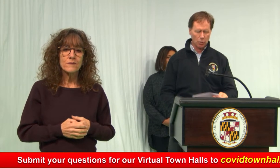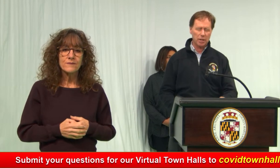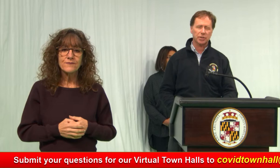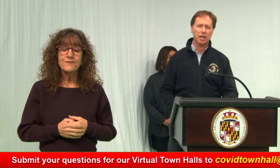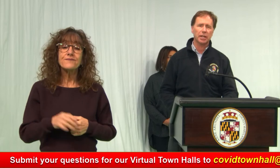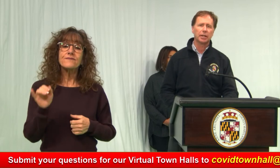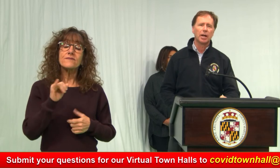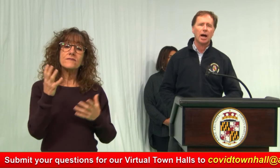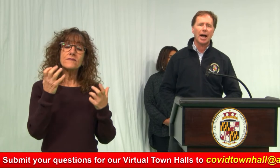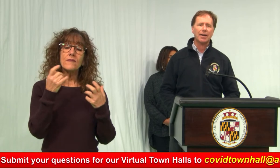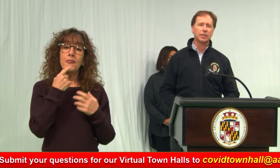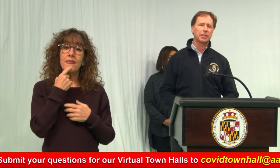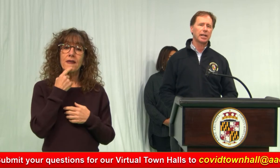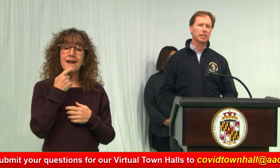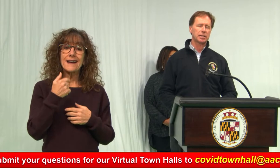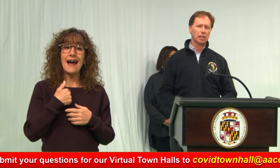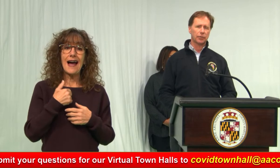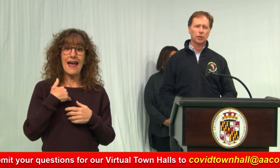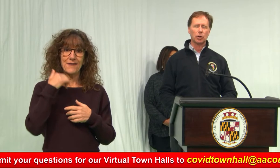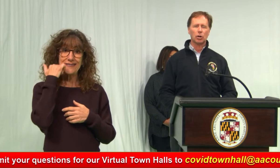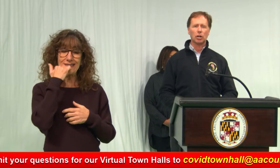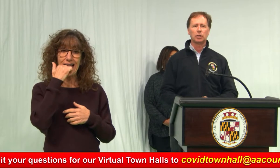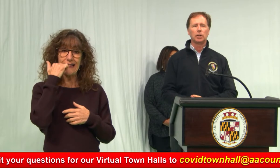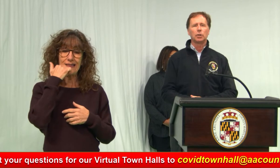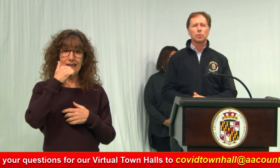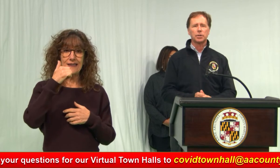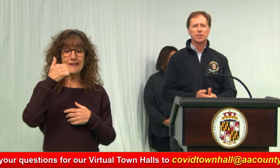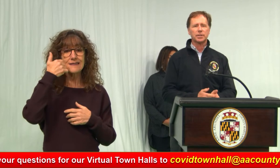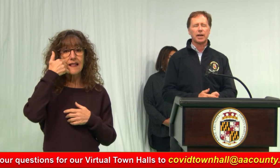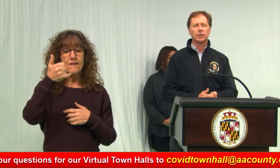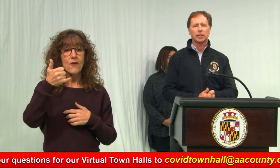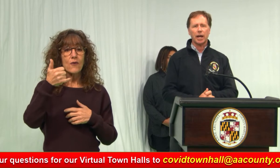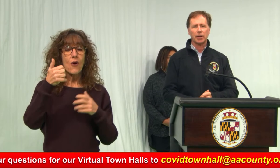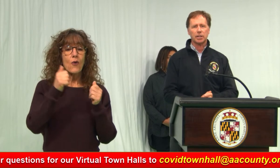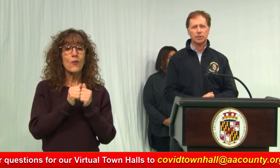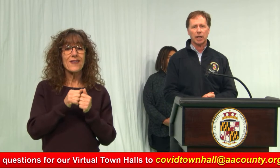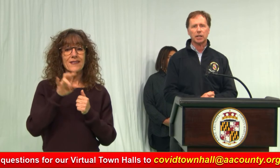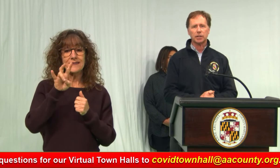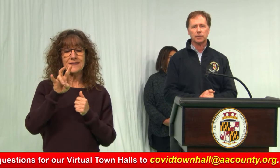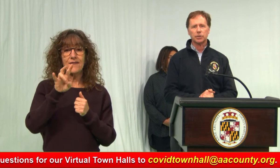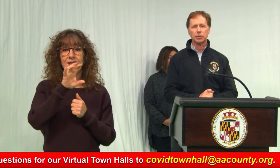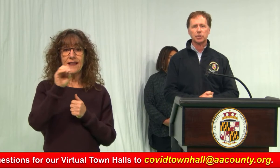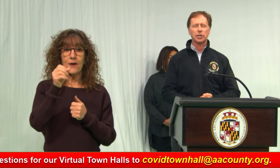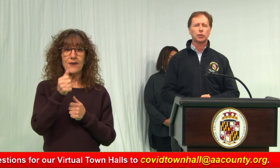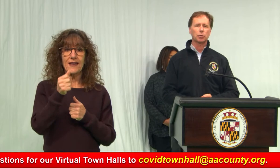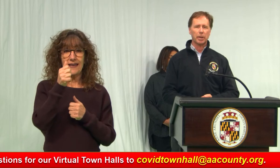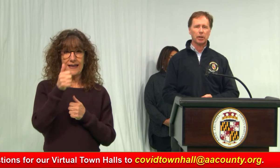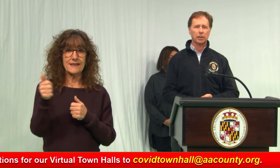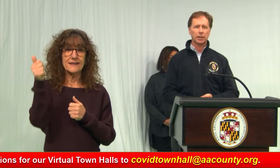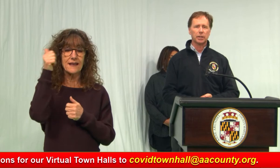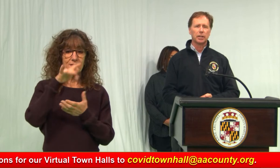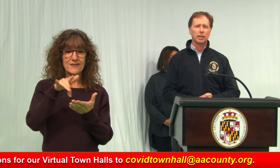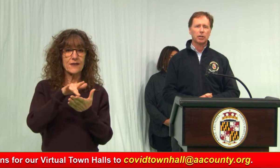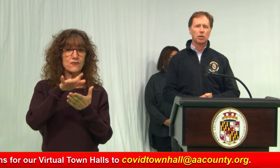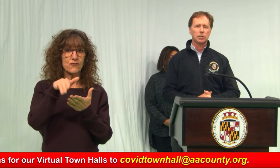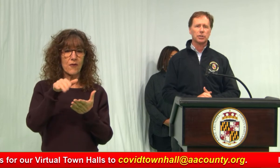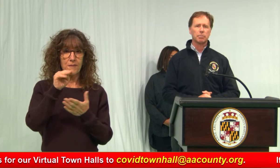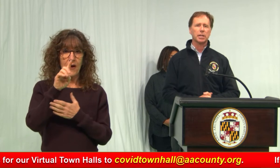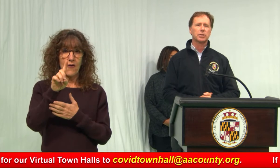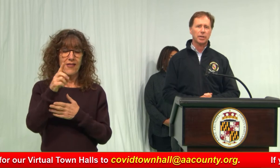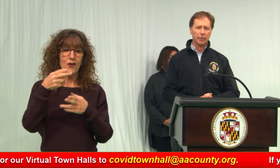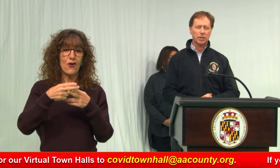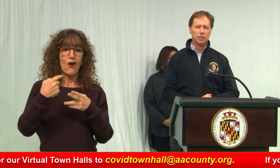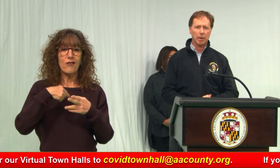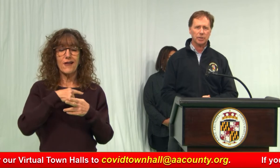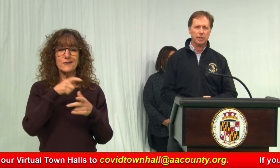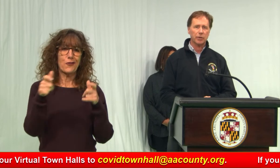I also want to say that I have a daily telephone call with the 7 county executives that are in central Maryland. They call us the